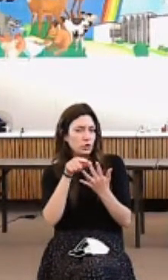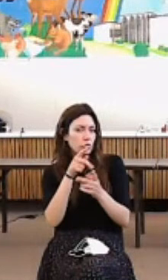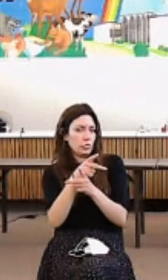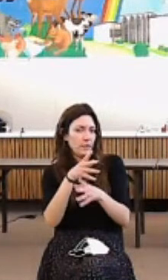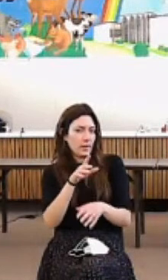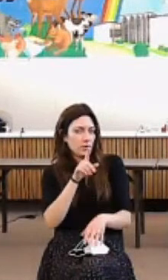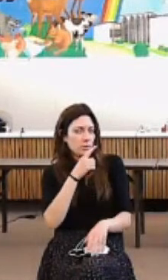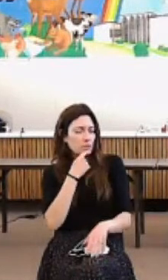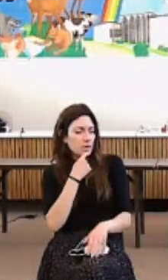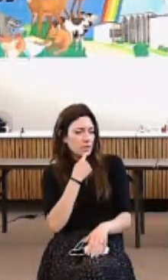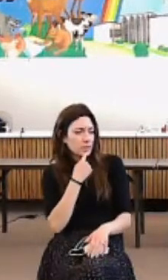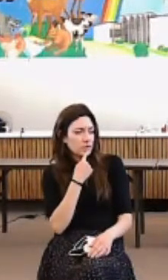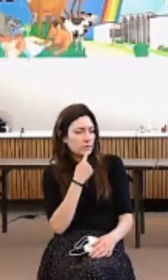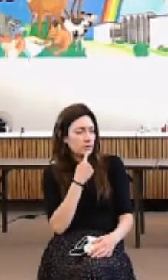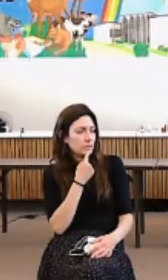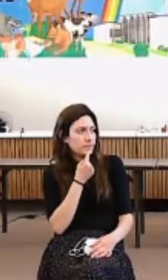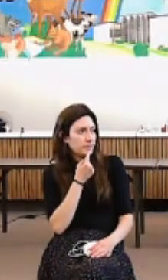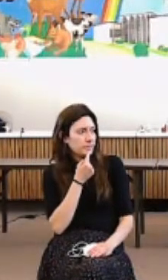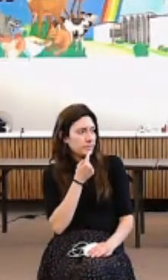structure,